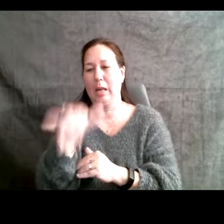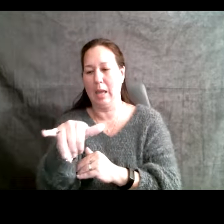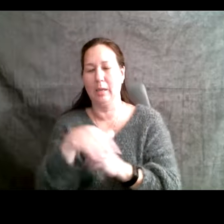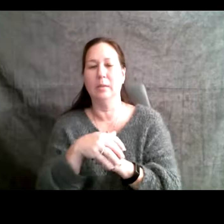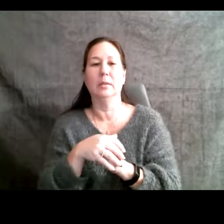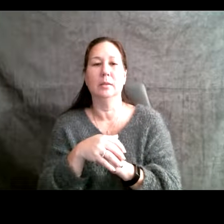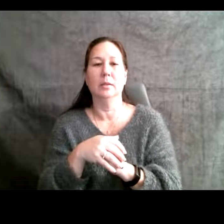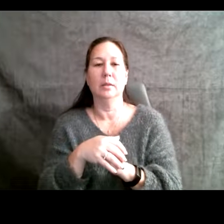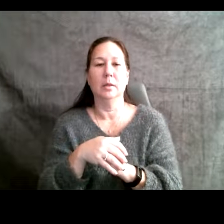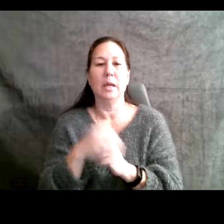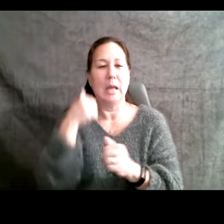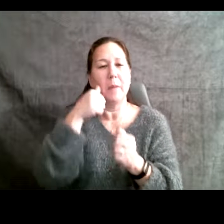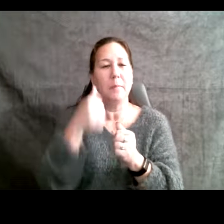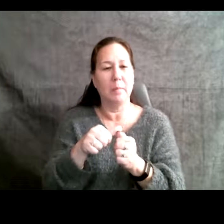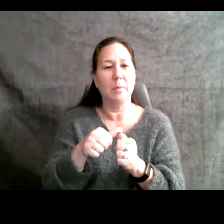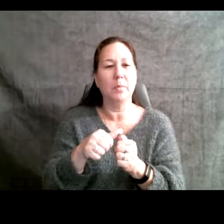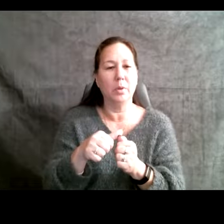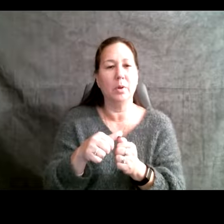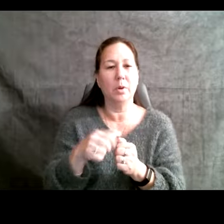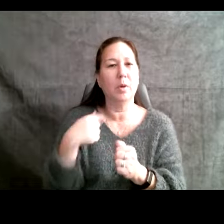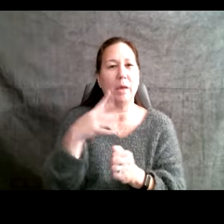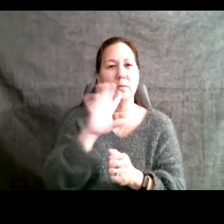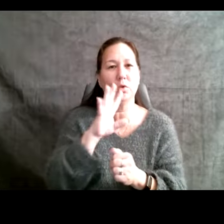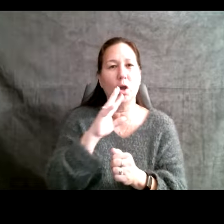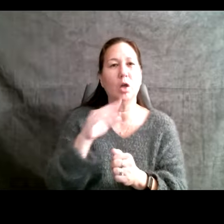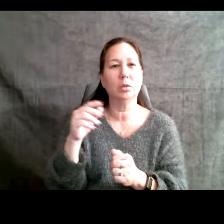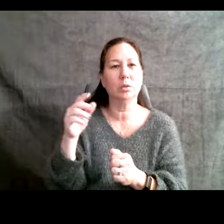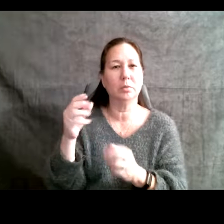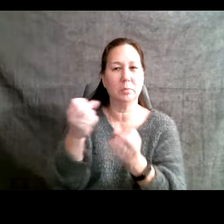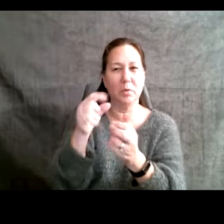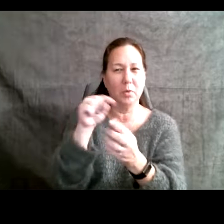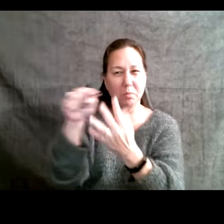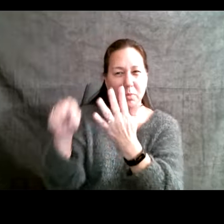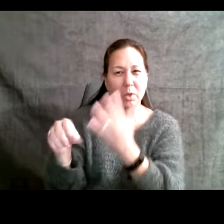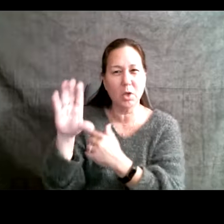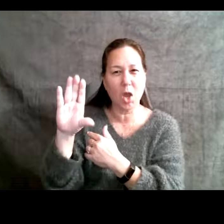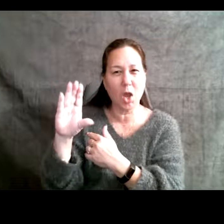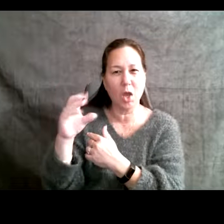Cheryl, we may have spoken about that too previously, but it seems